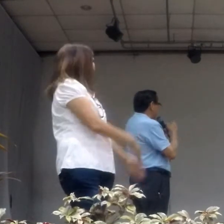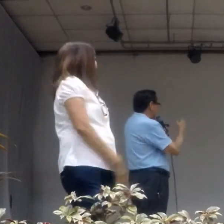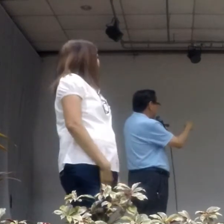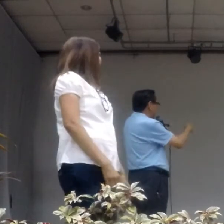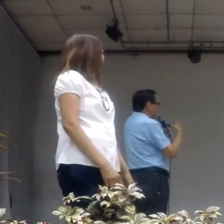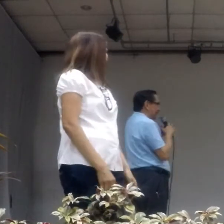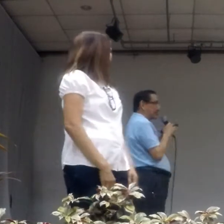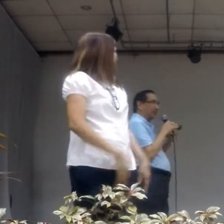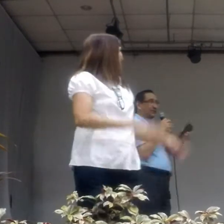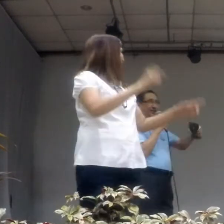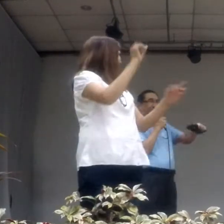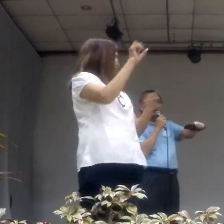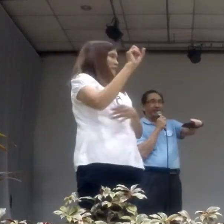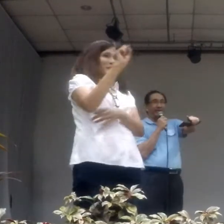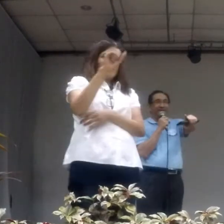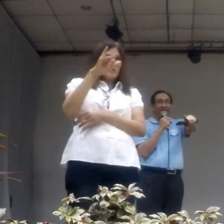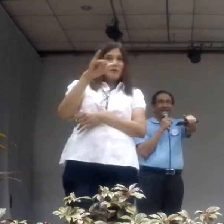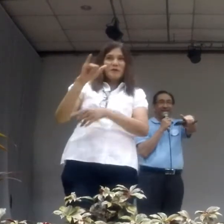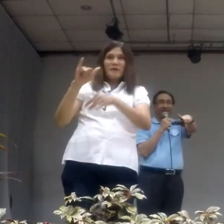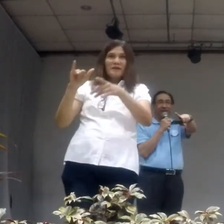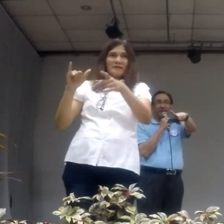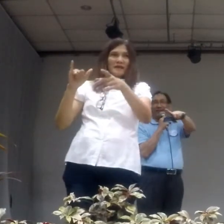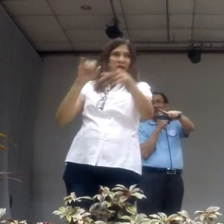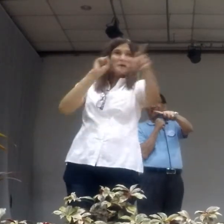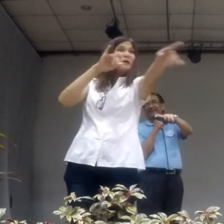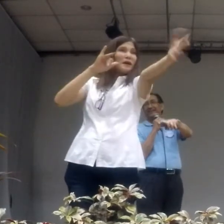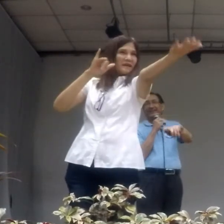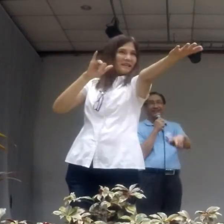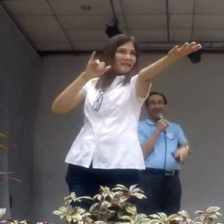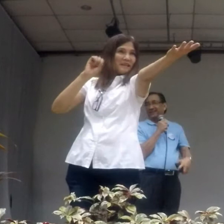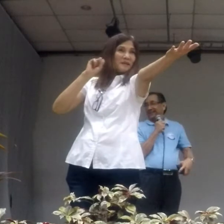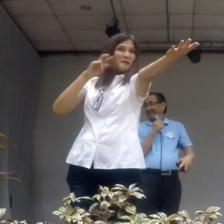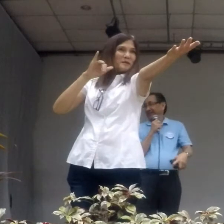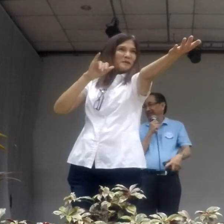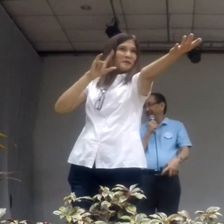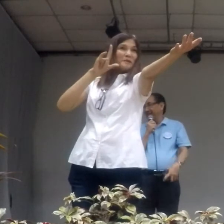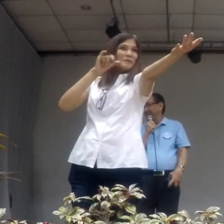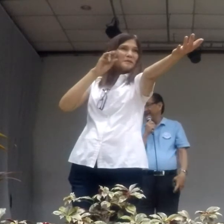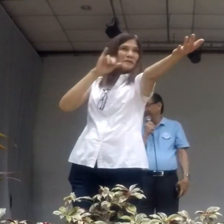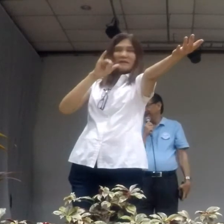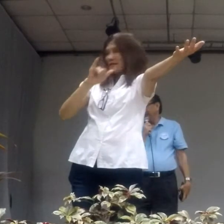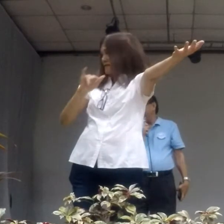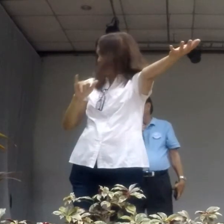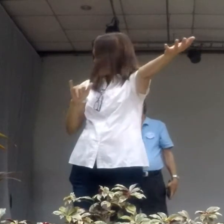And number 11 is Lucy Sui. Lucy.